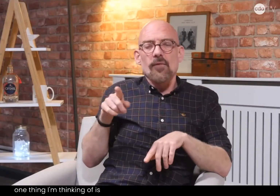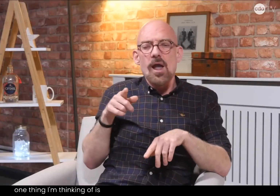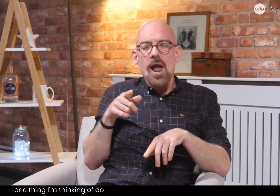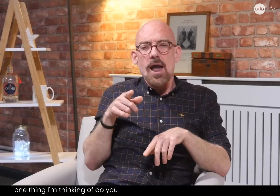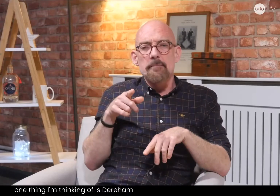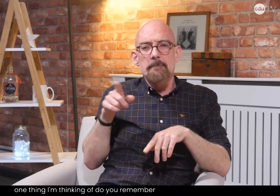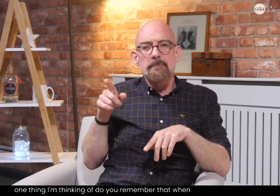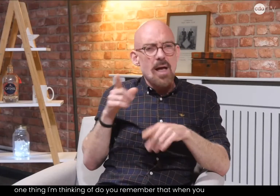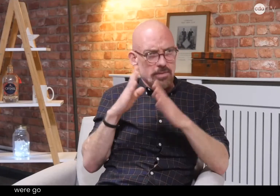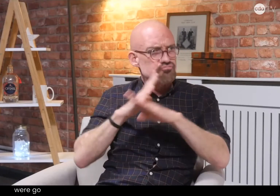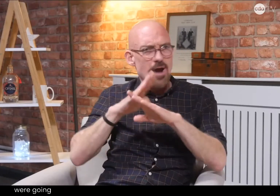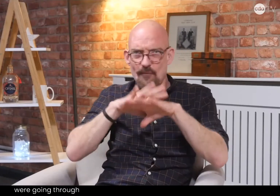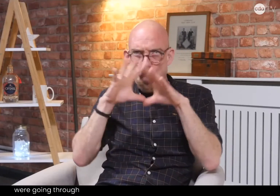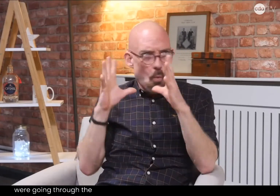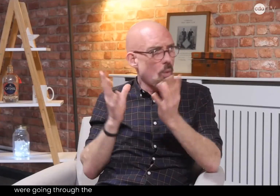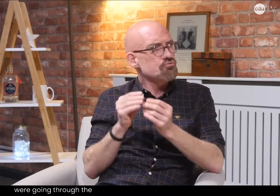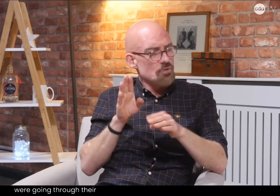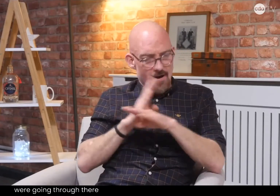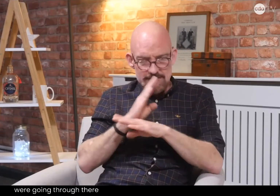the transition,